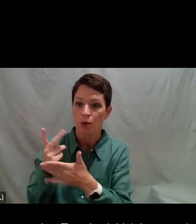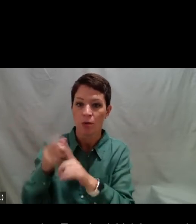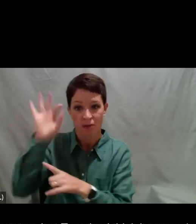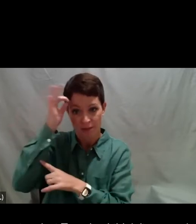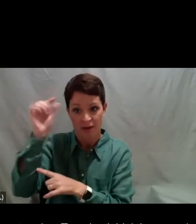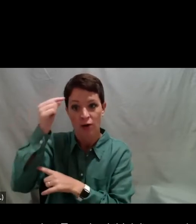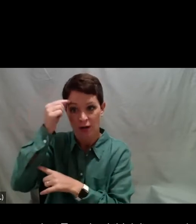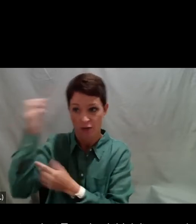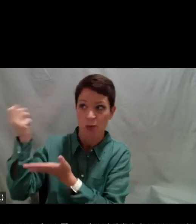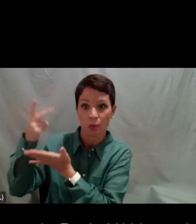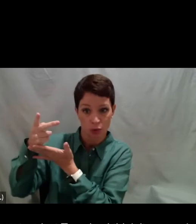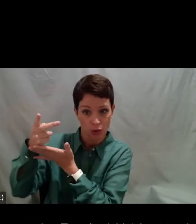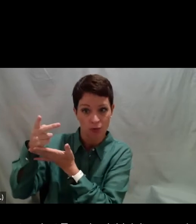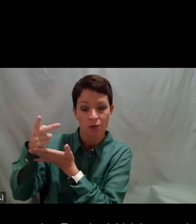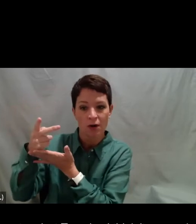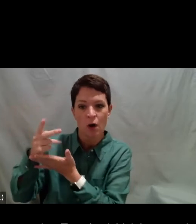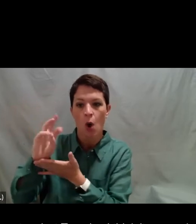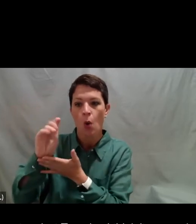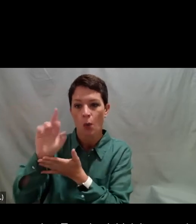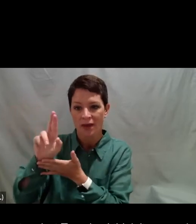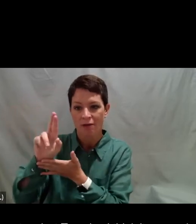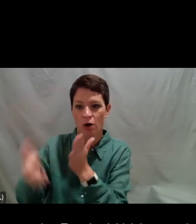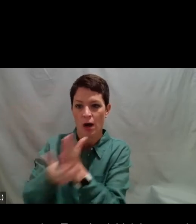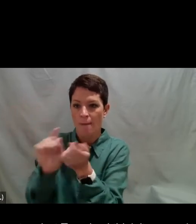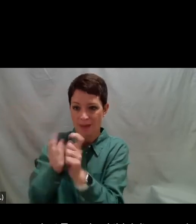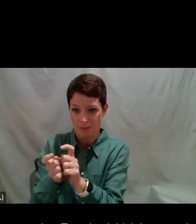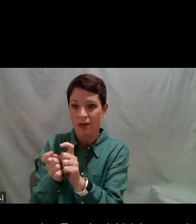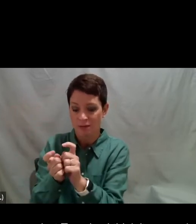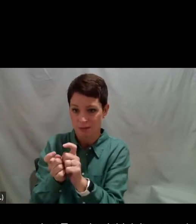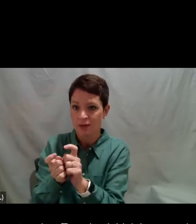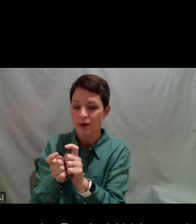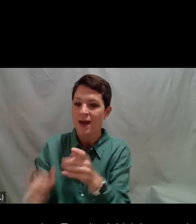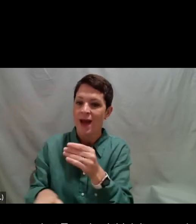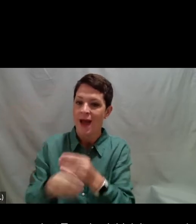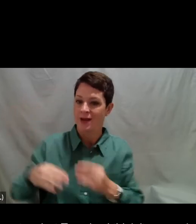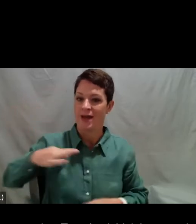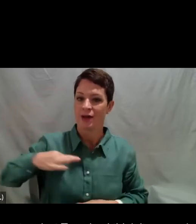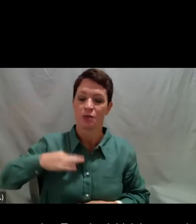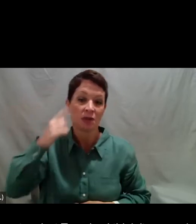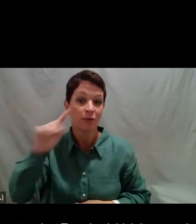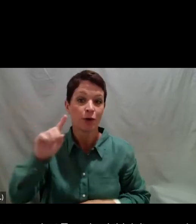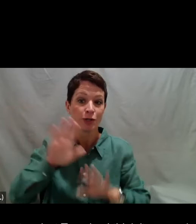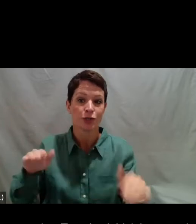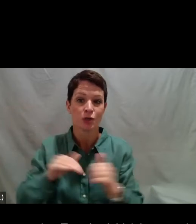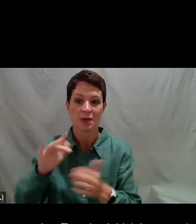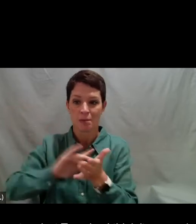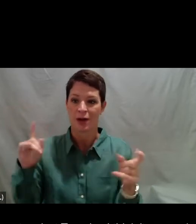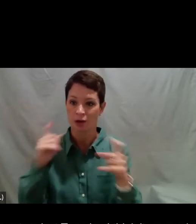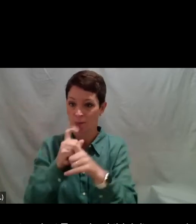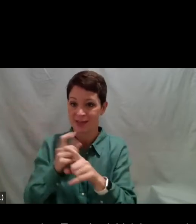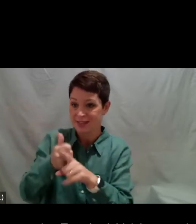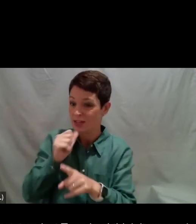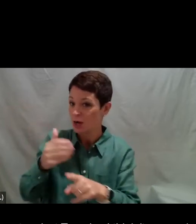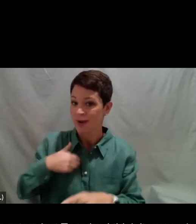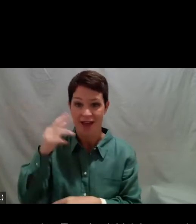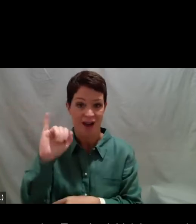government for our waiver amendment, which added eligibility for children with medical complexities who do not have an